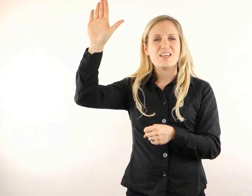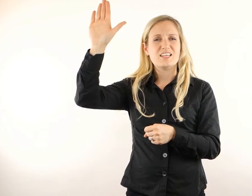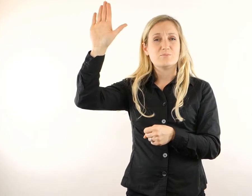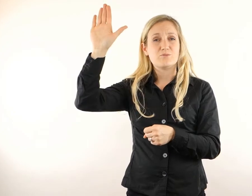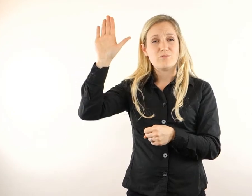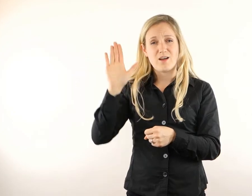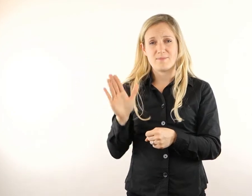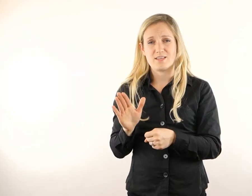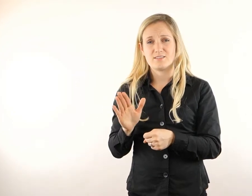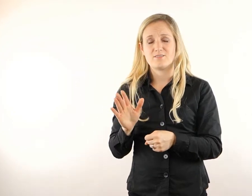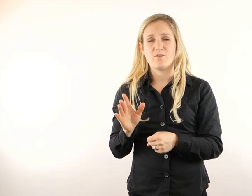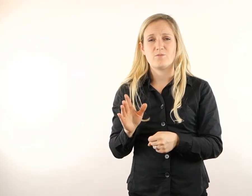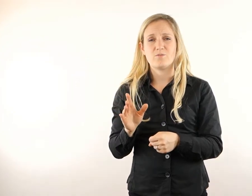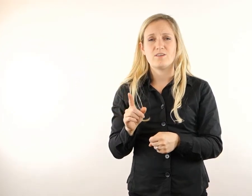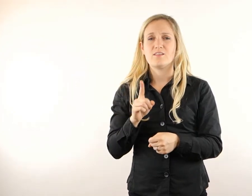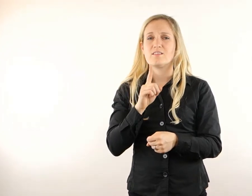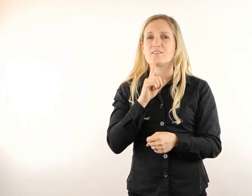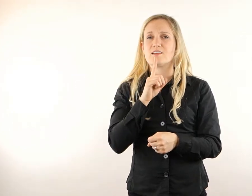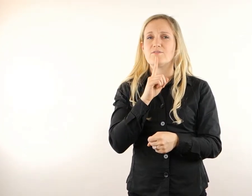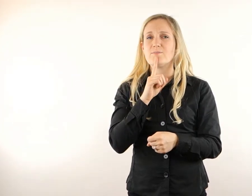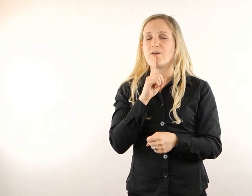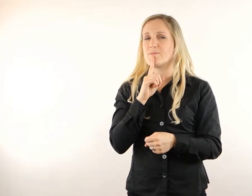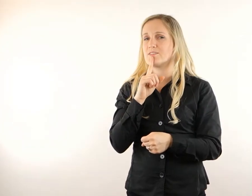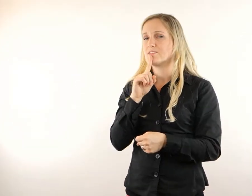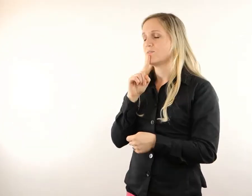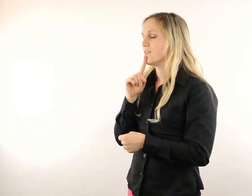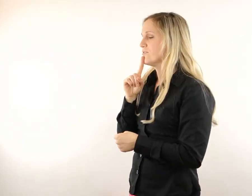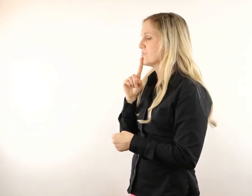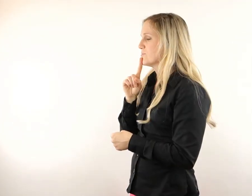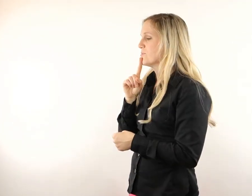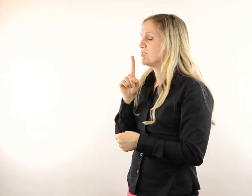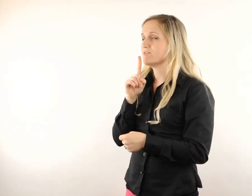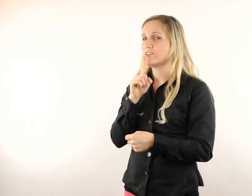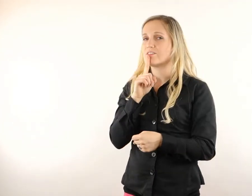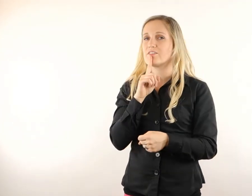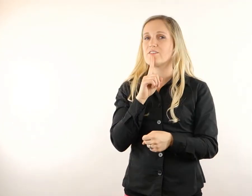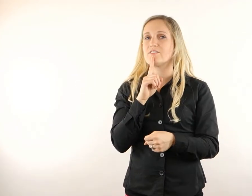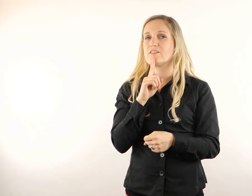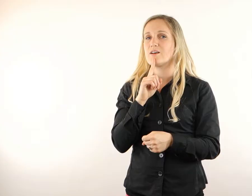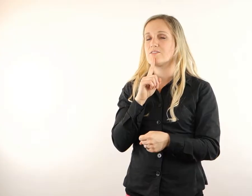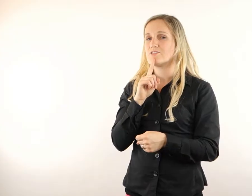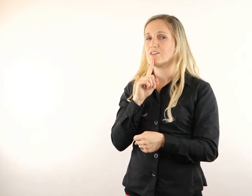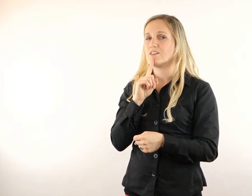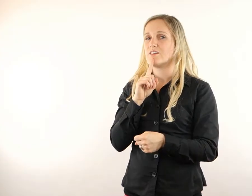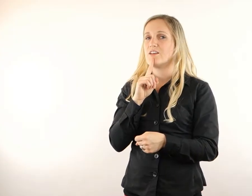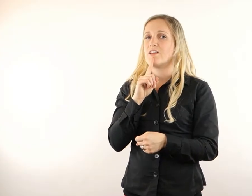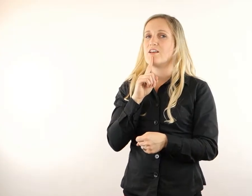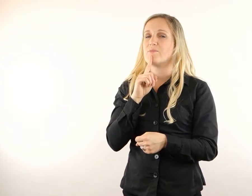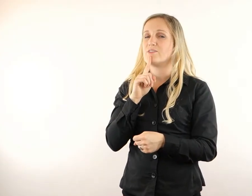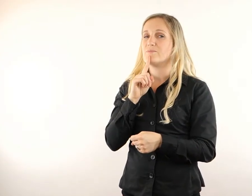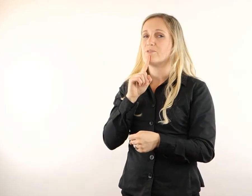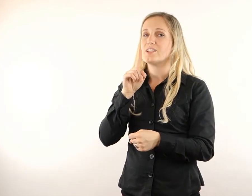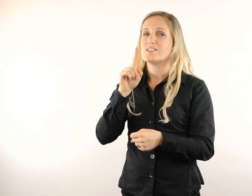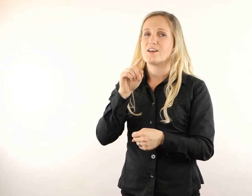his promise. So sign for promise is you have your pointer finger at your chin, and when you bring it